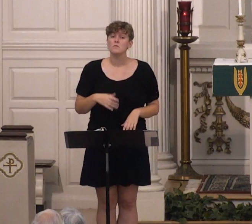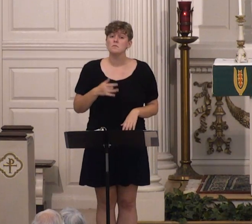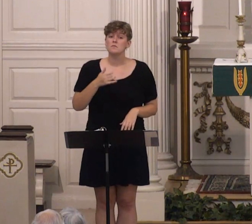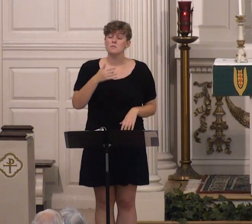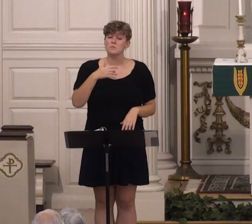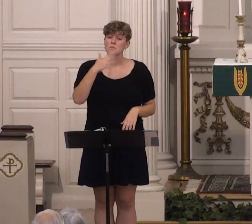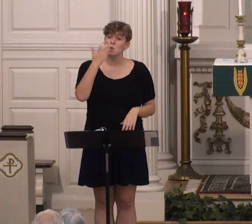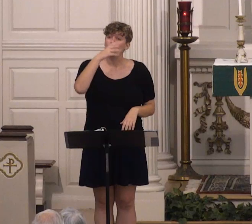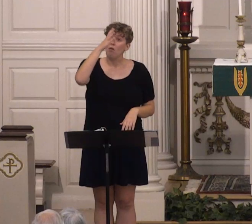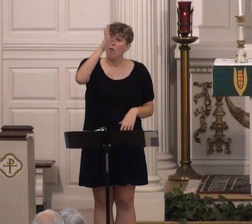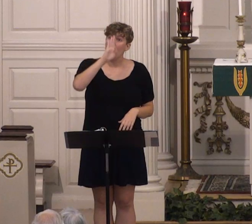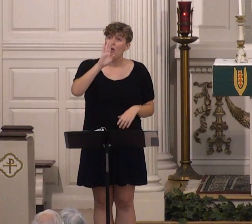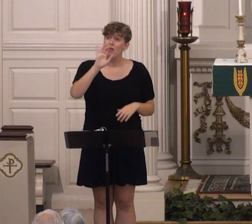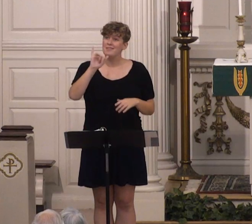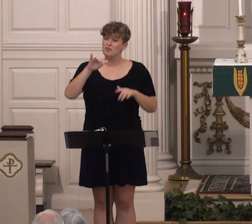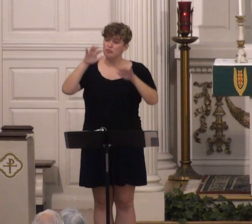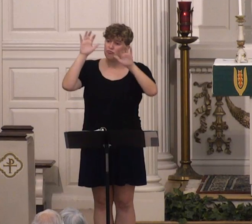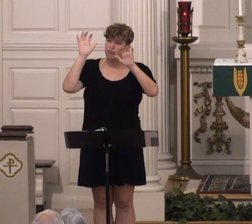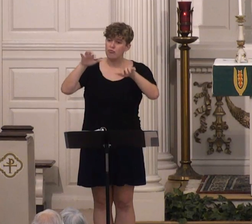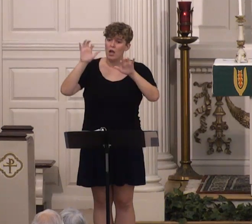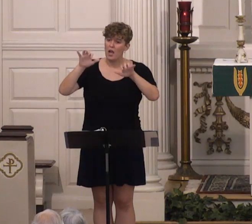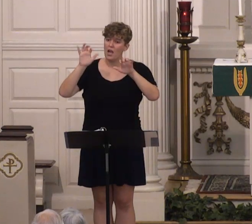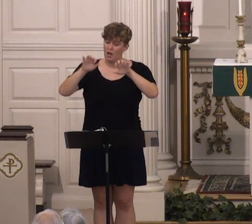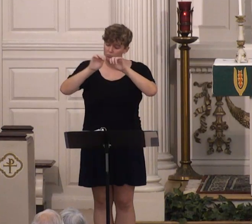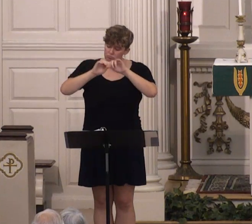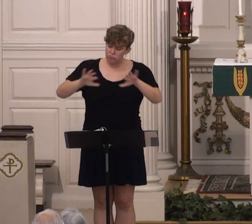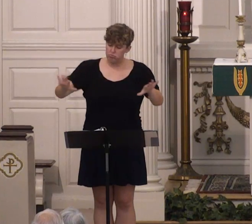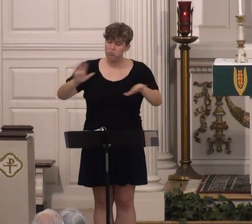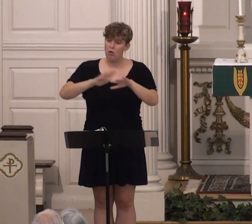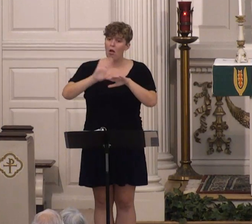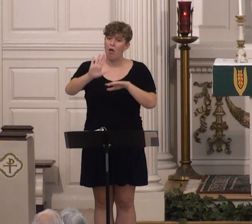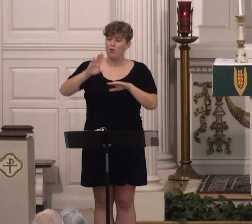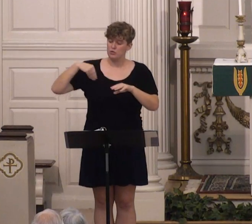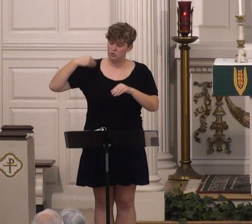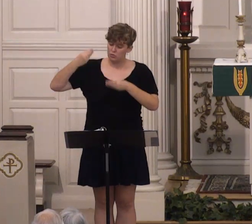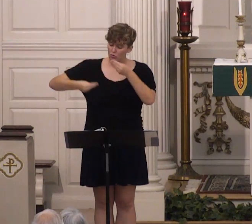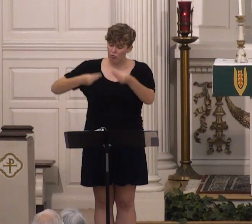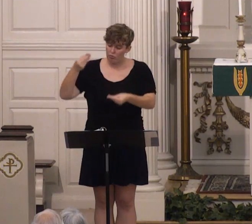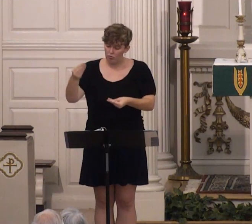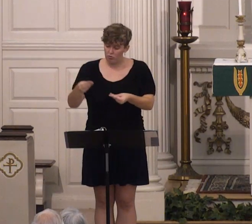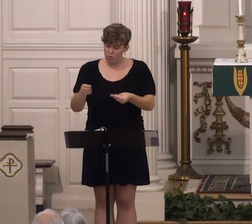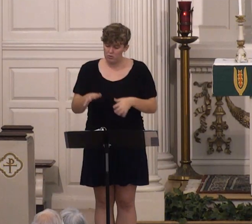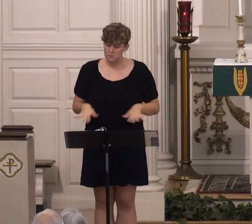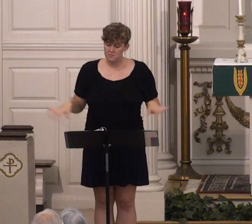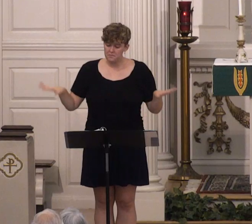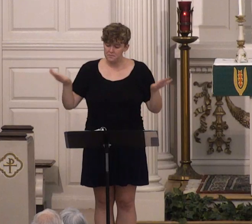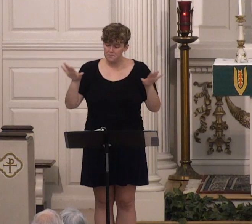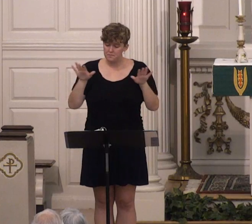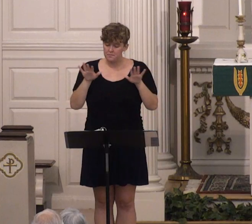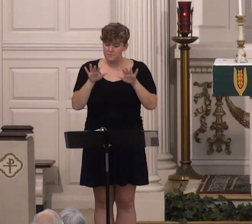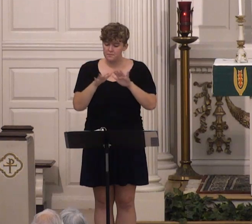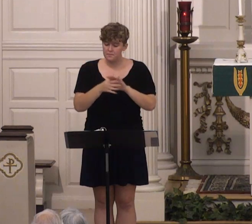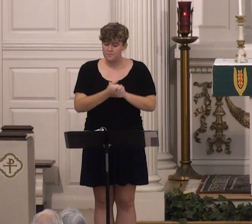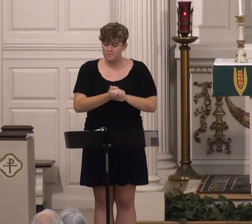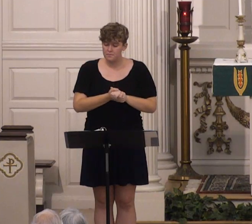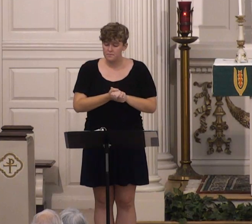poor. A bountiful rain you showered down, O God, upon